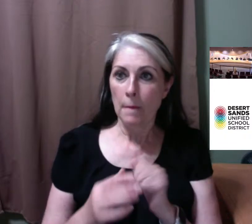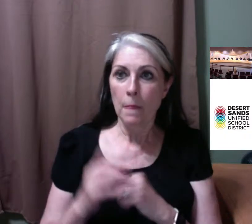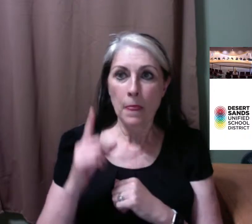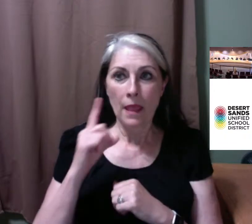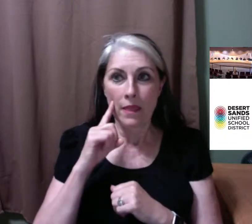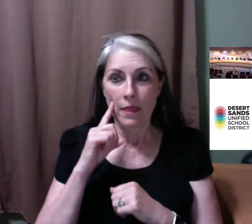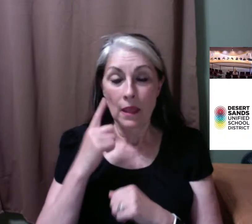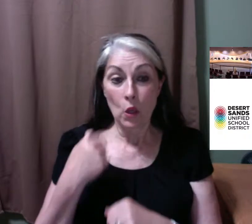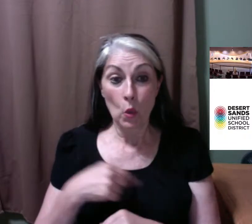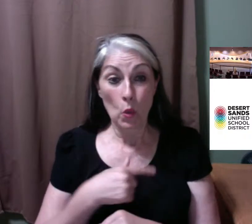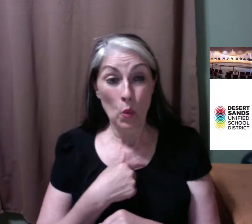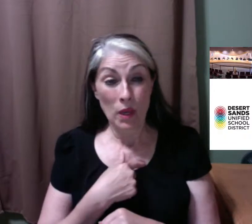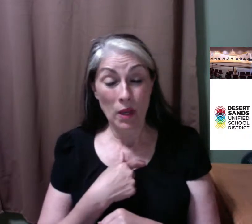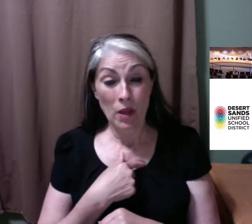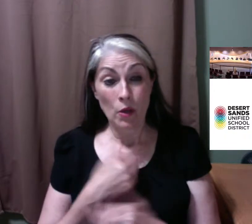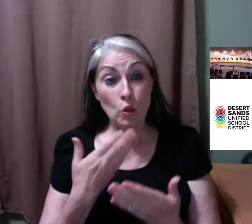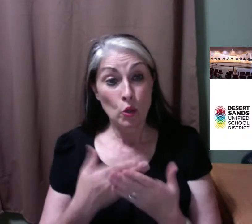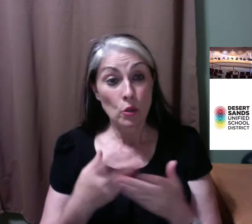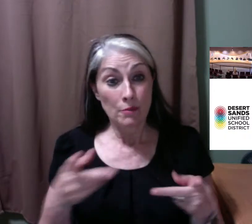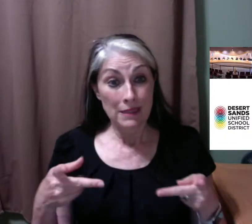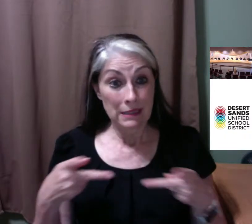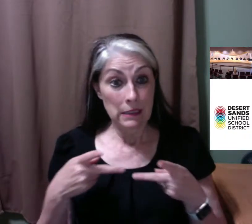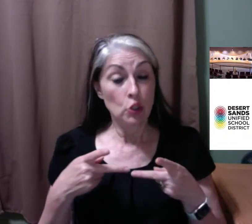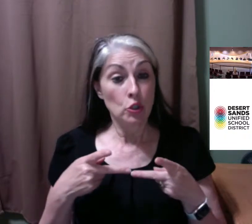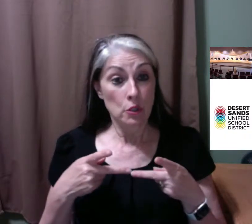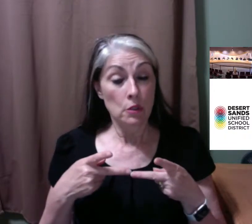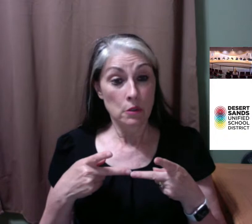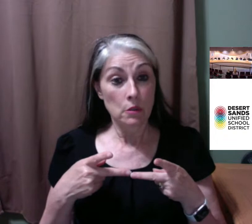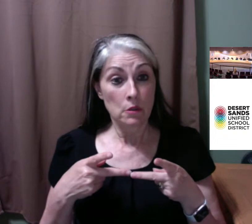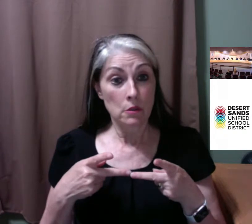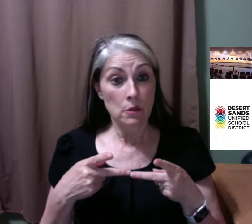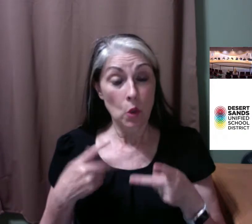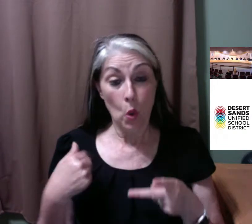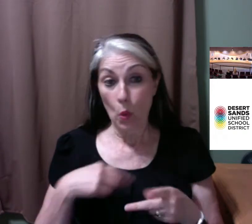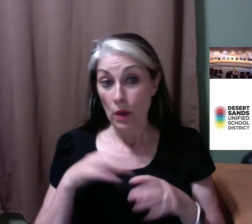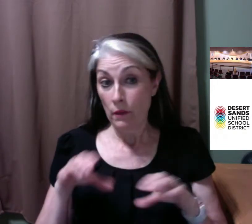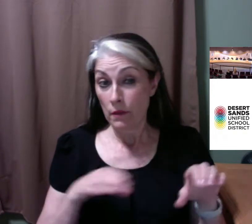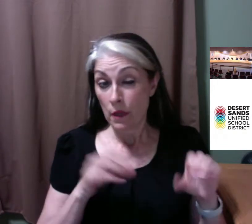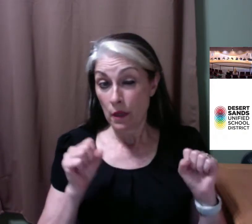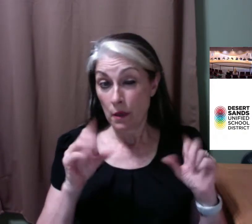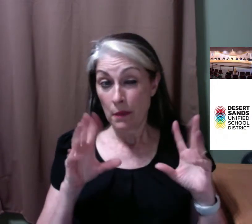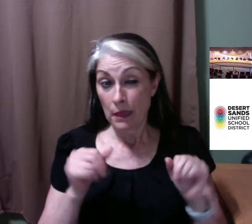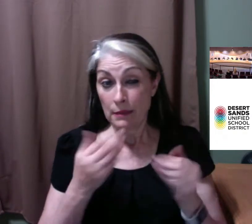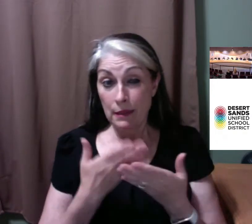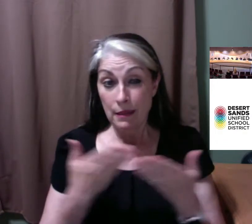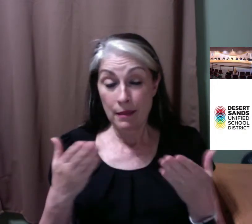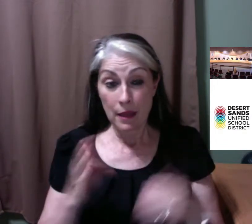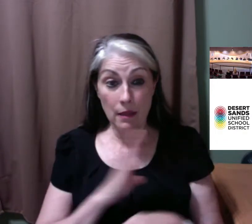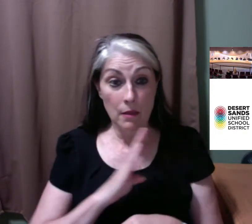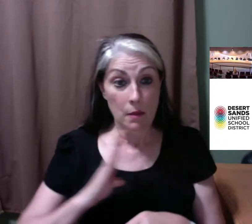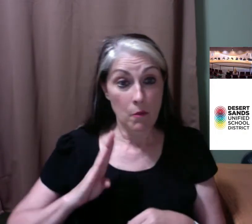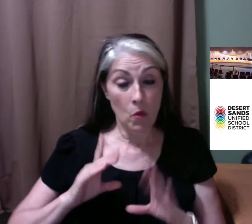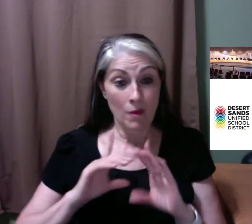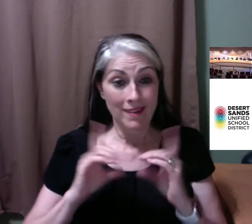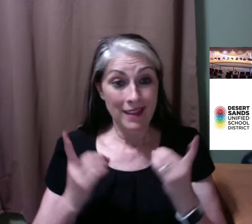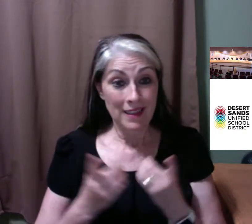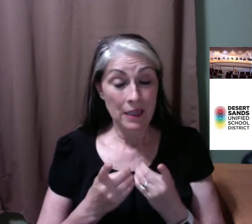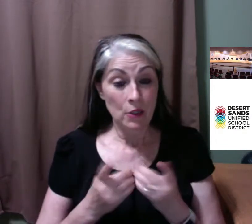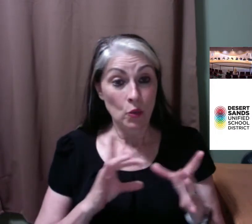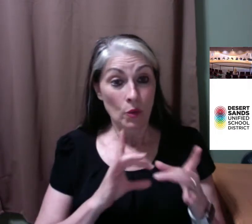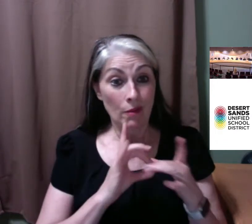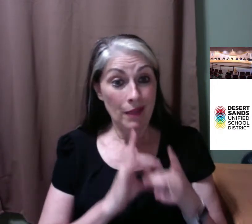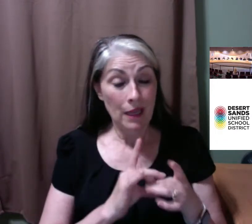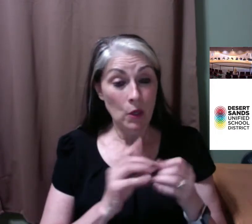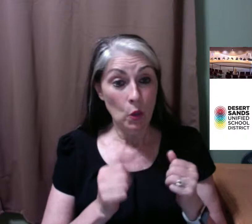we are in a very good position. I think we've done really amazing things, the board and the district, with regard to